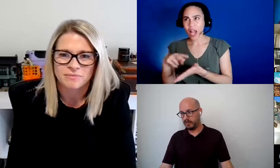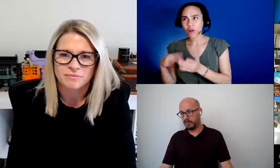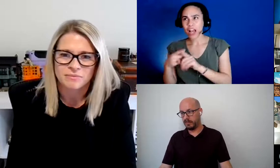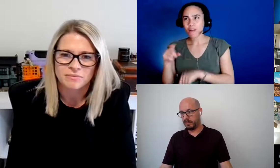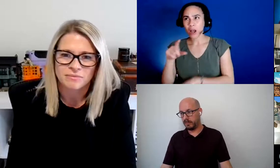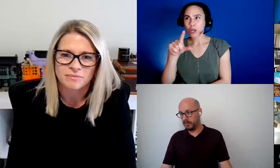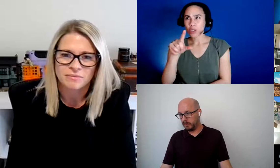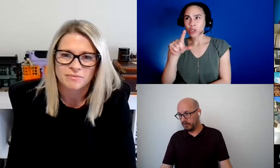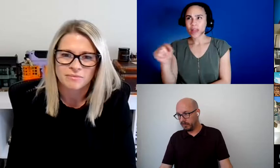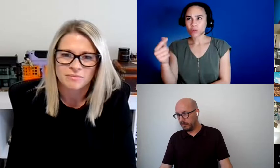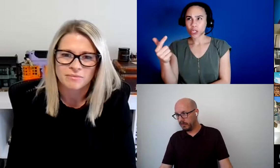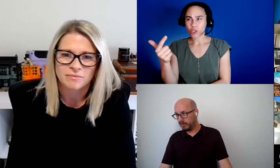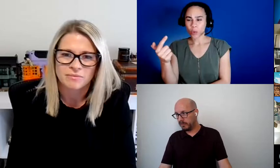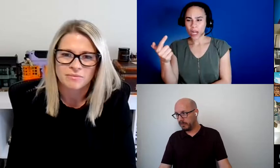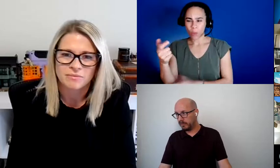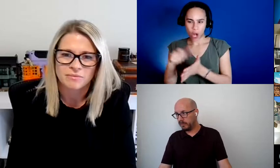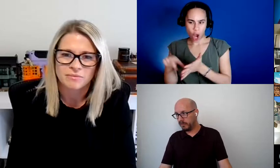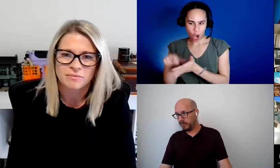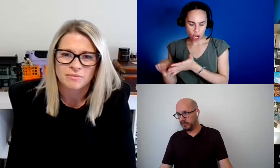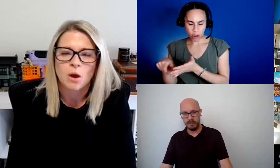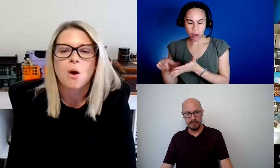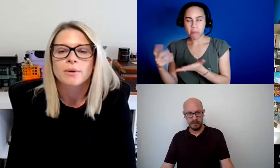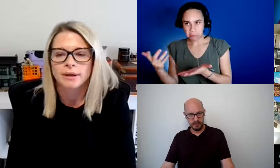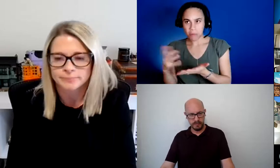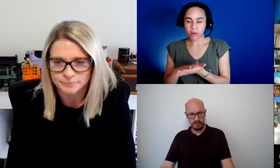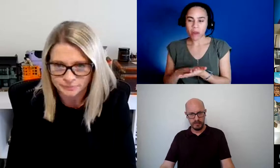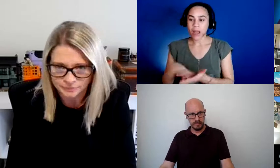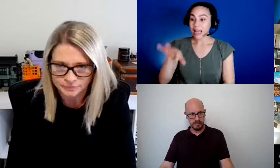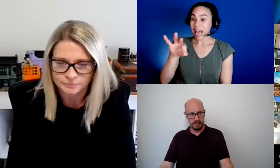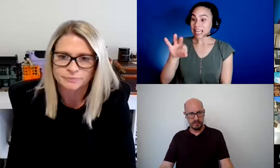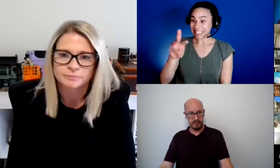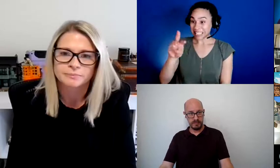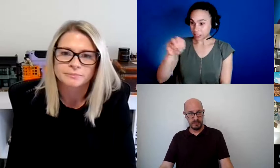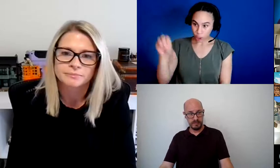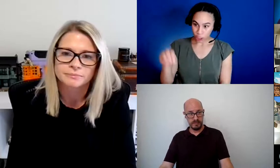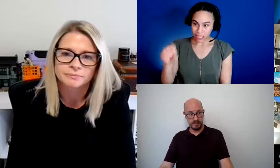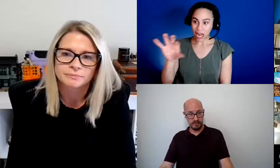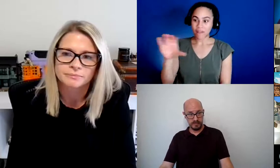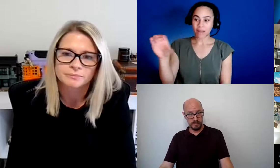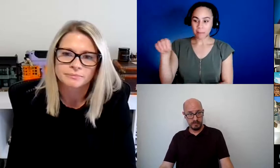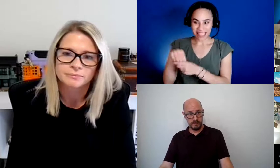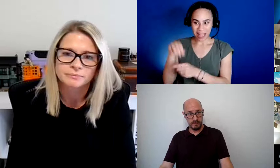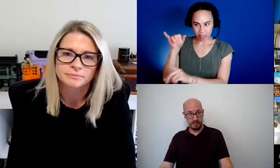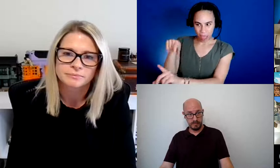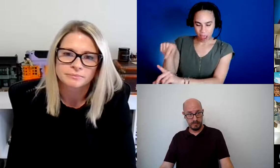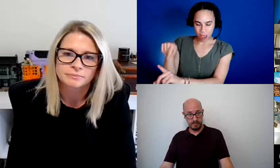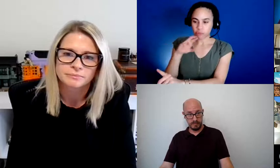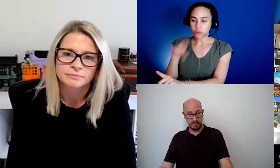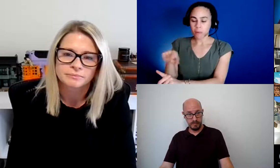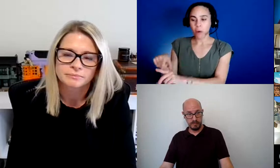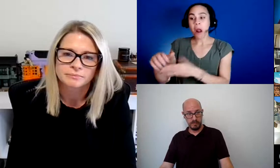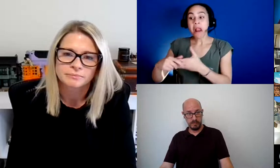article, but 96% of companies in this report are flexible, have